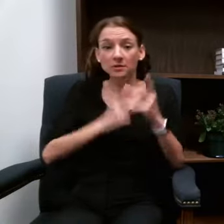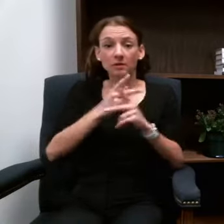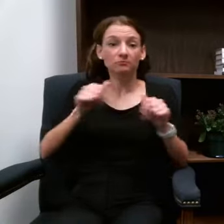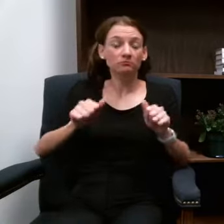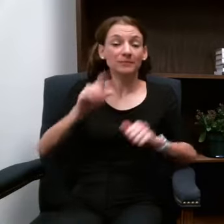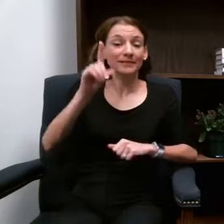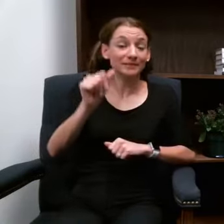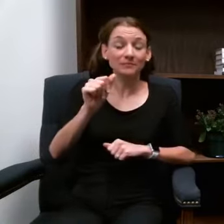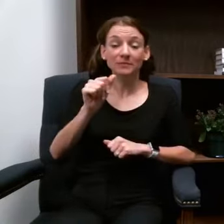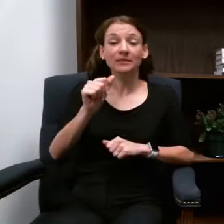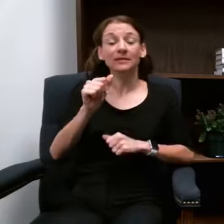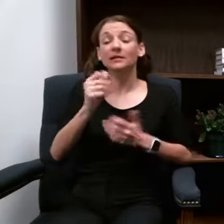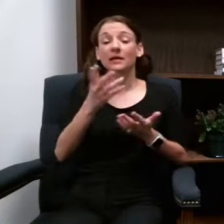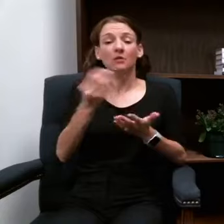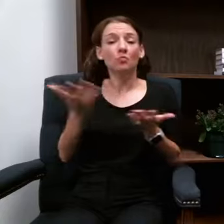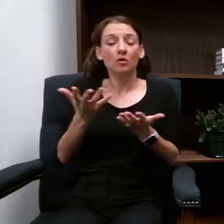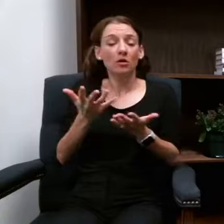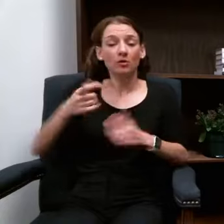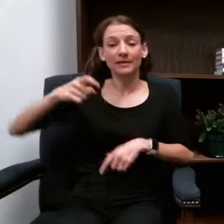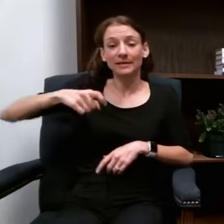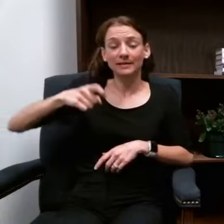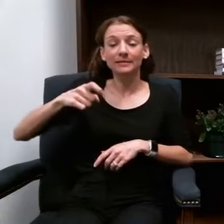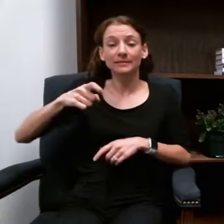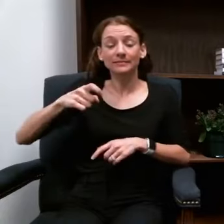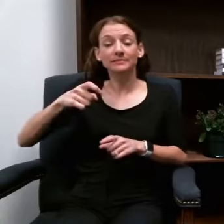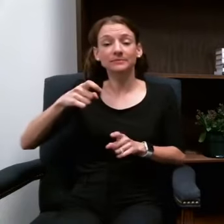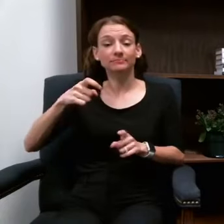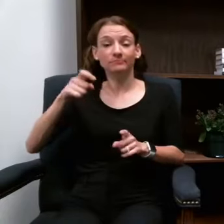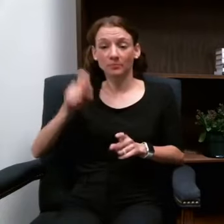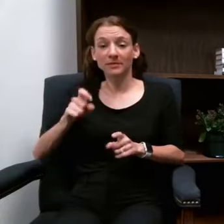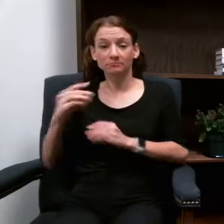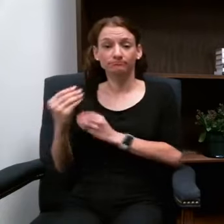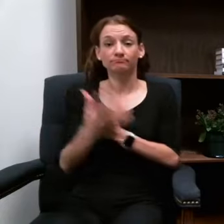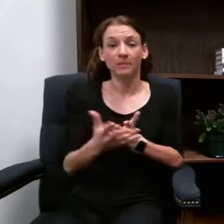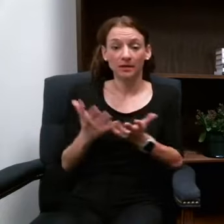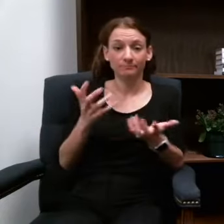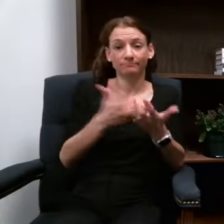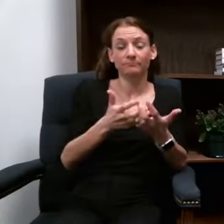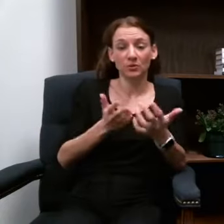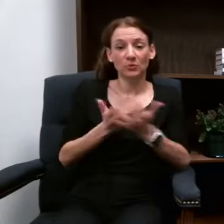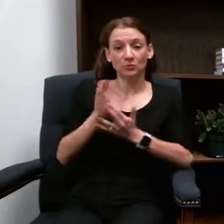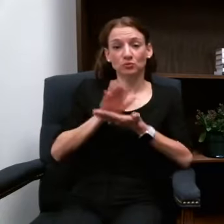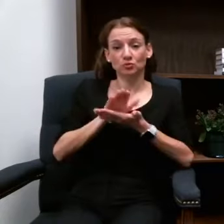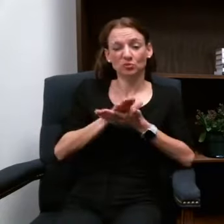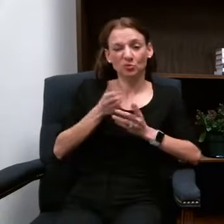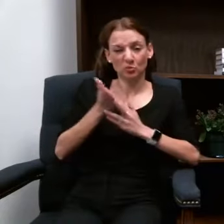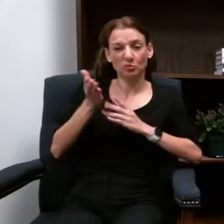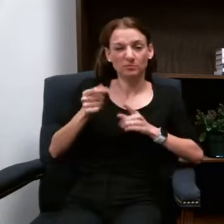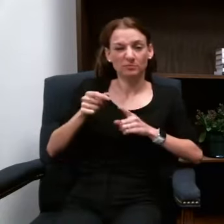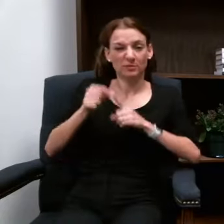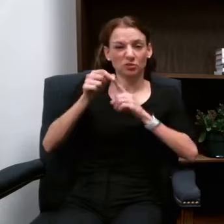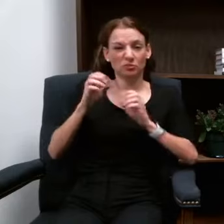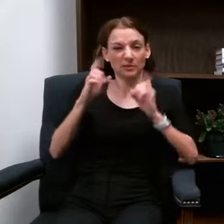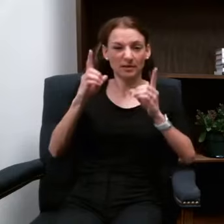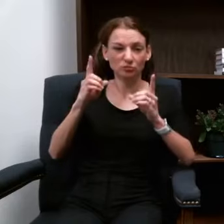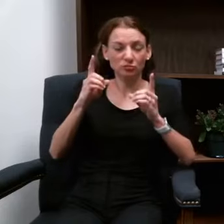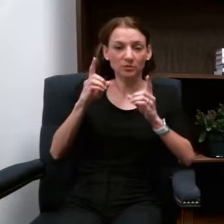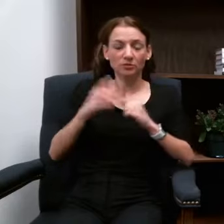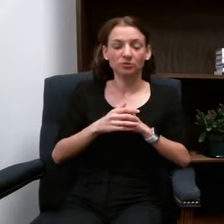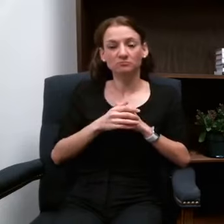and what are the needs that must be met by the school through specialized instruction or what we call